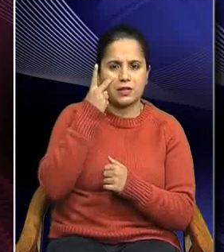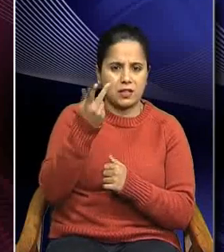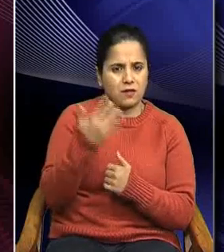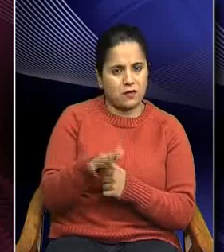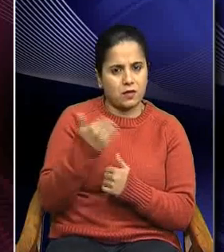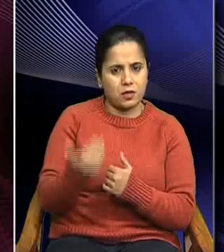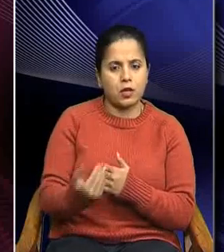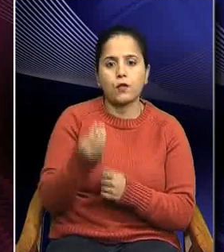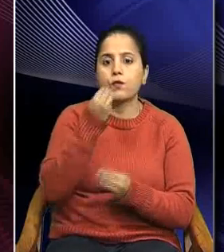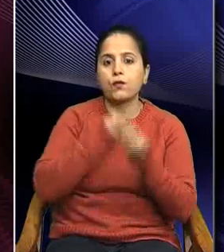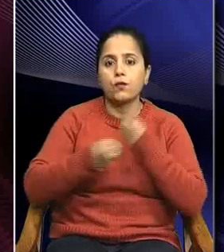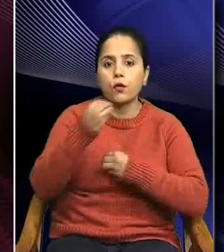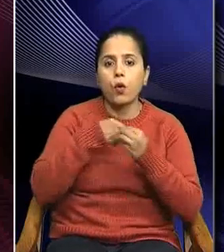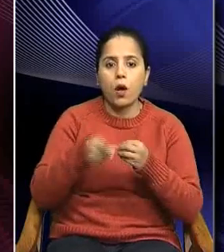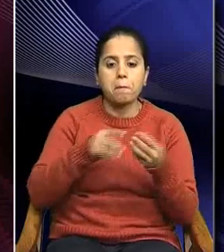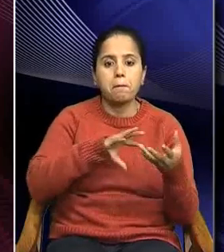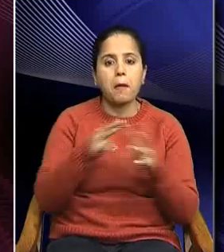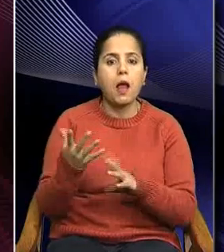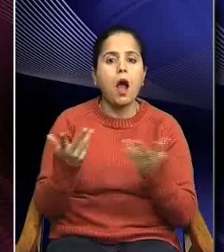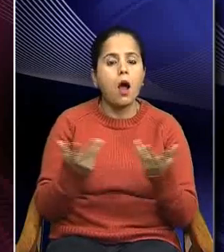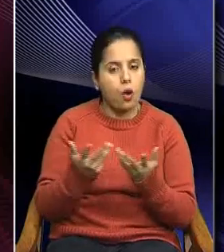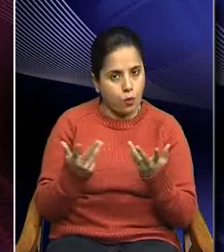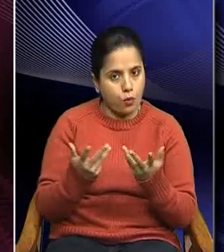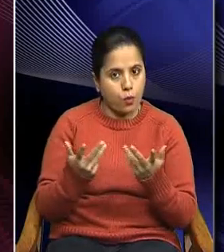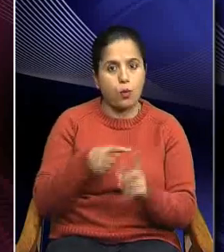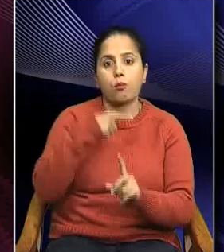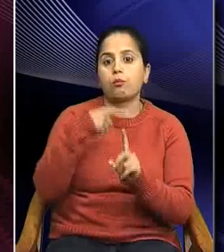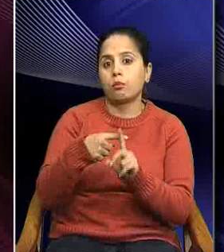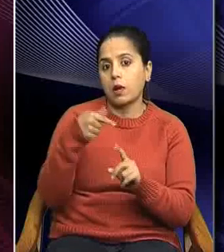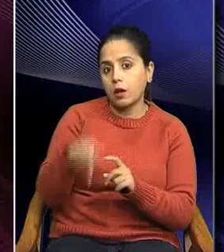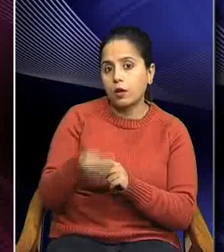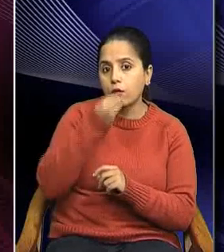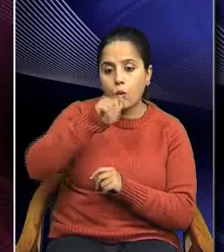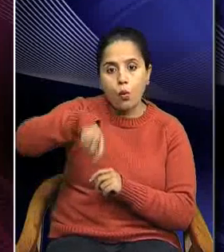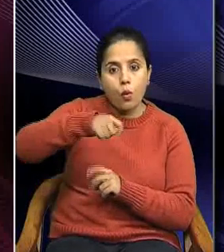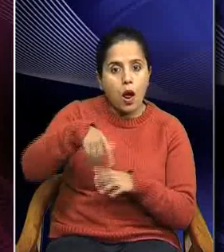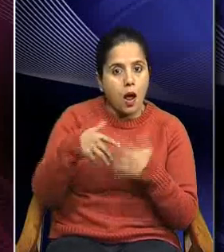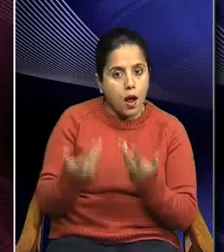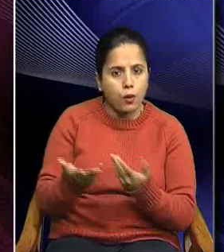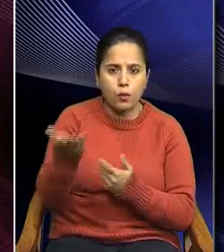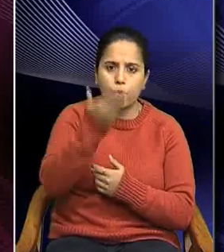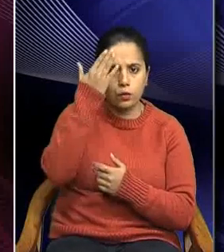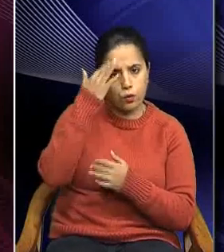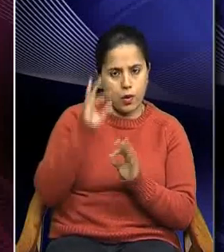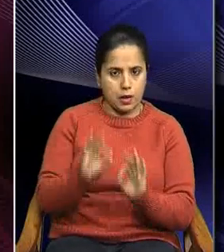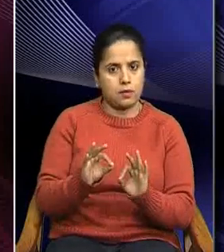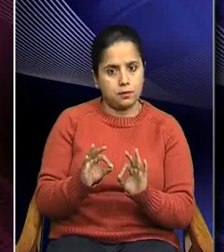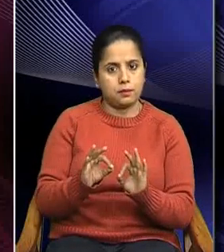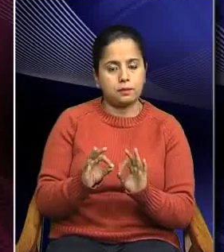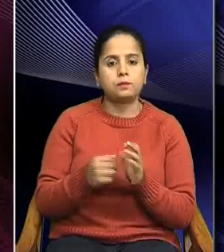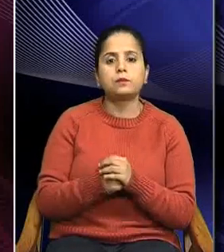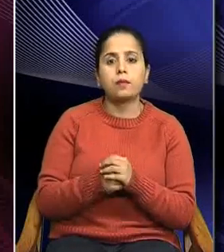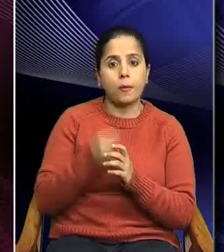way food is produced, the way food is cooked, right? Now,